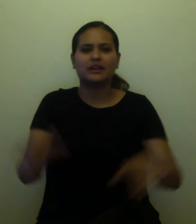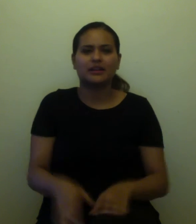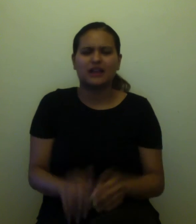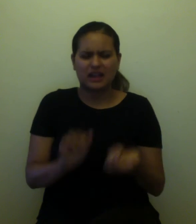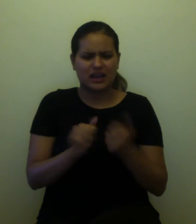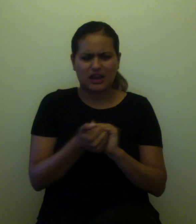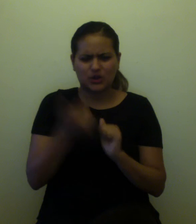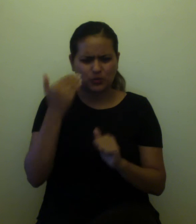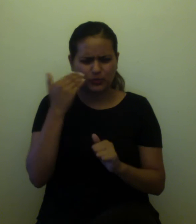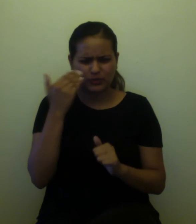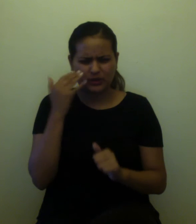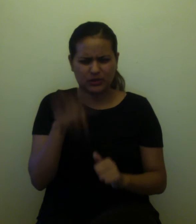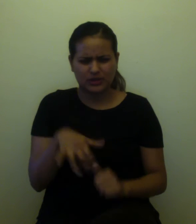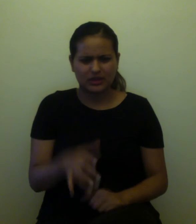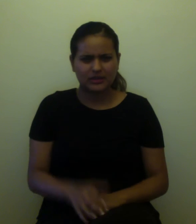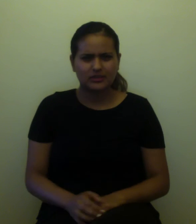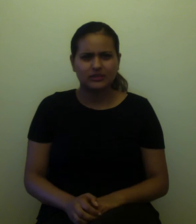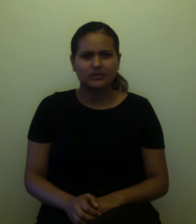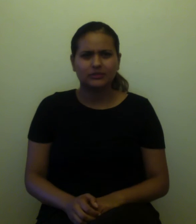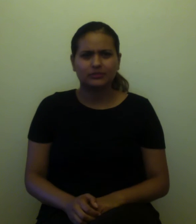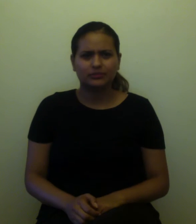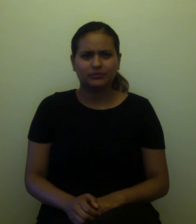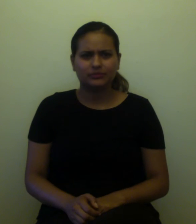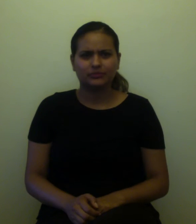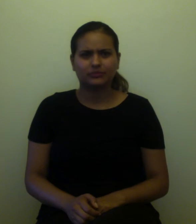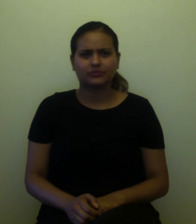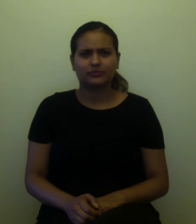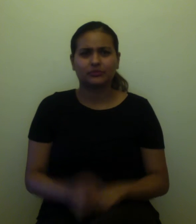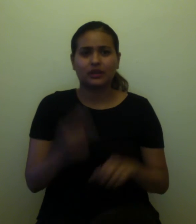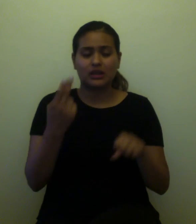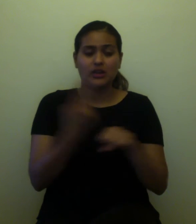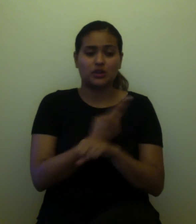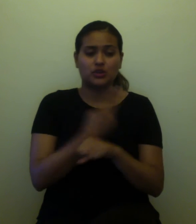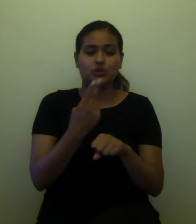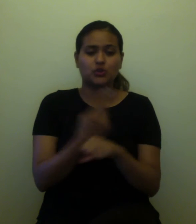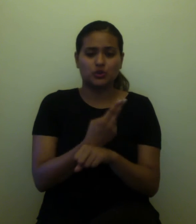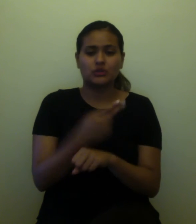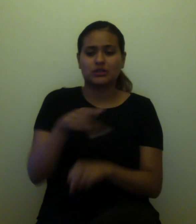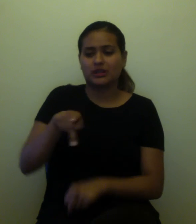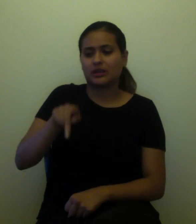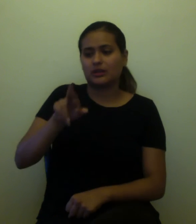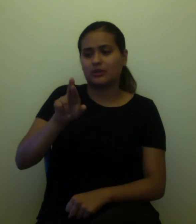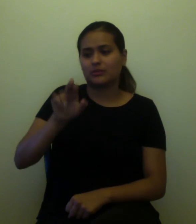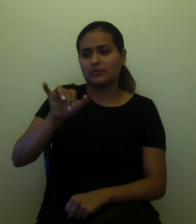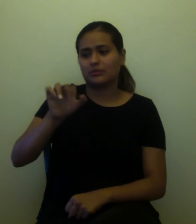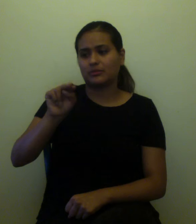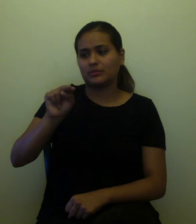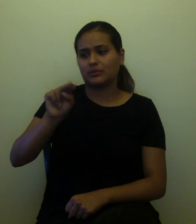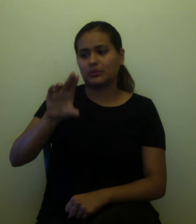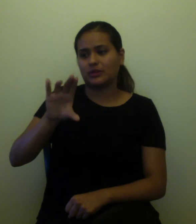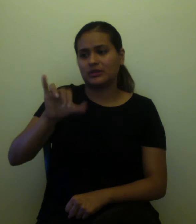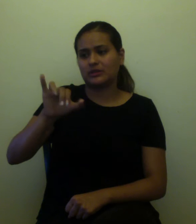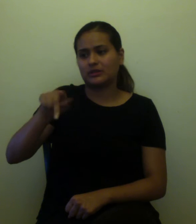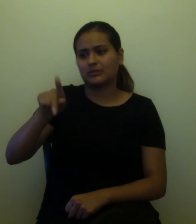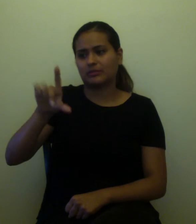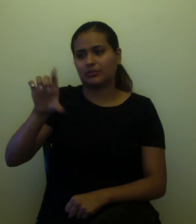using principles that we have learned from observing nature, birds in this case. And today, we've gone